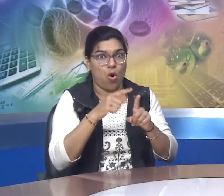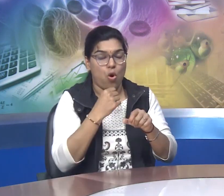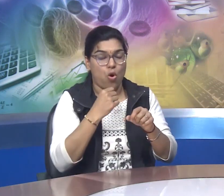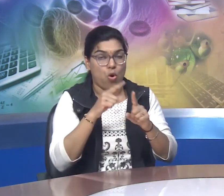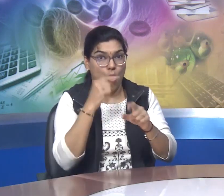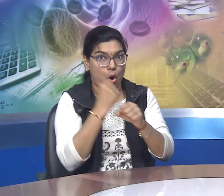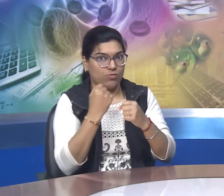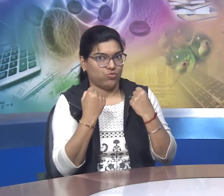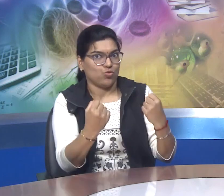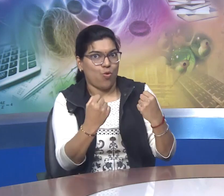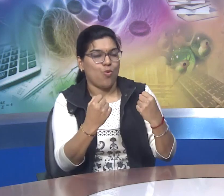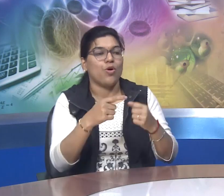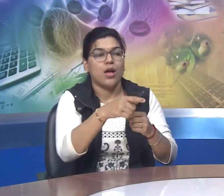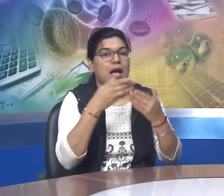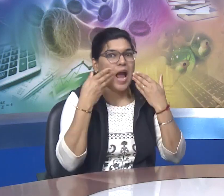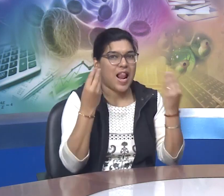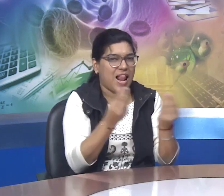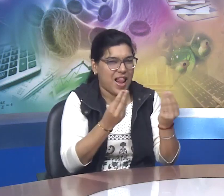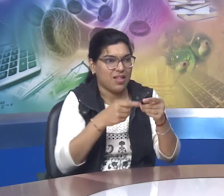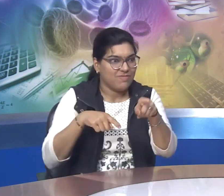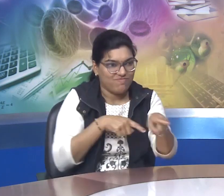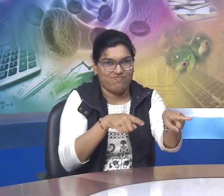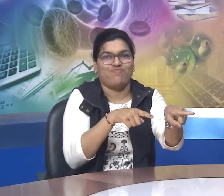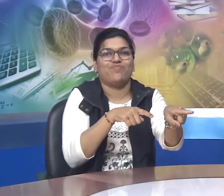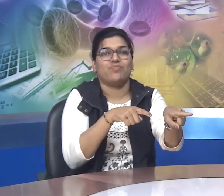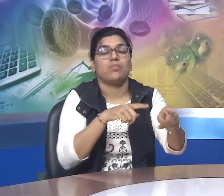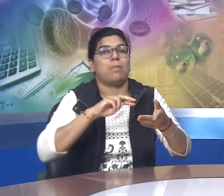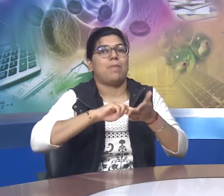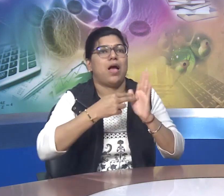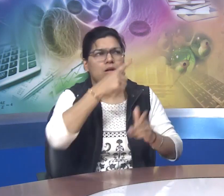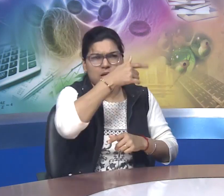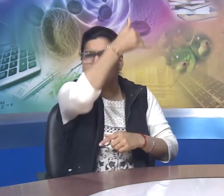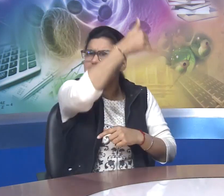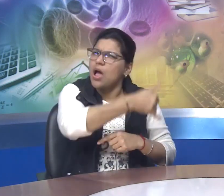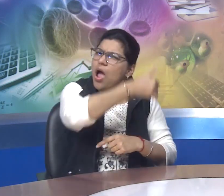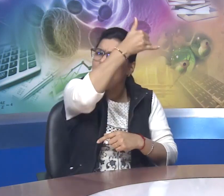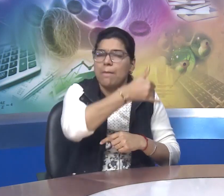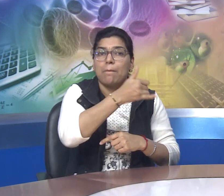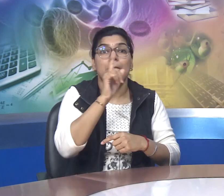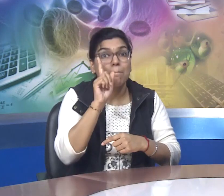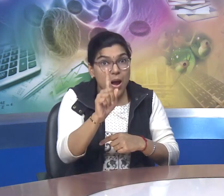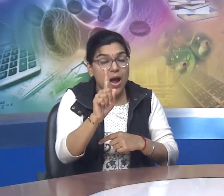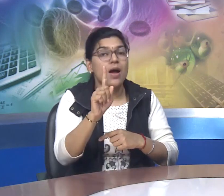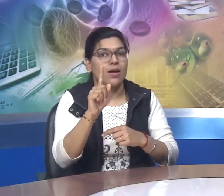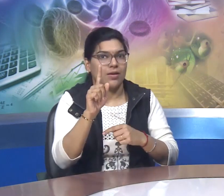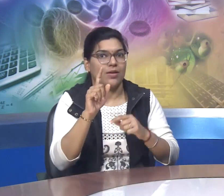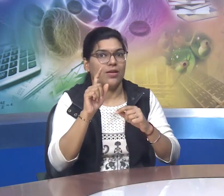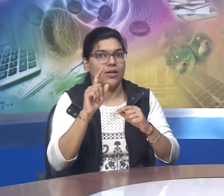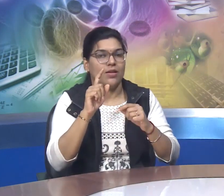Some people misunderstood the sentence that the cat was chased by the dog means the dog feared from cat, but